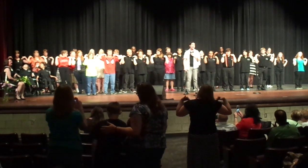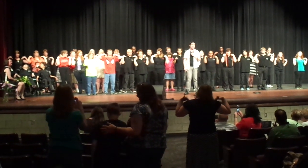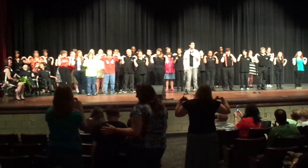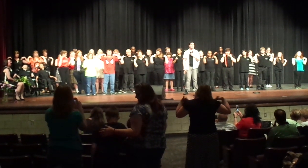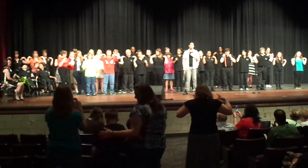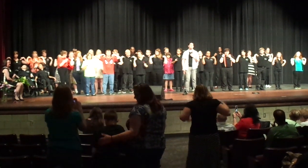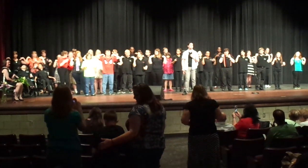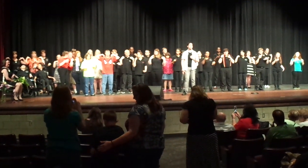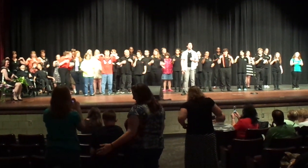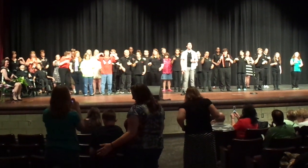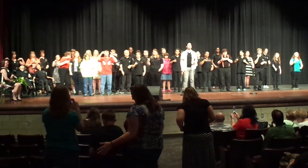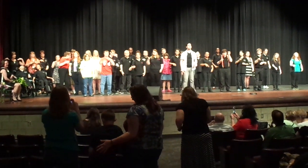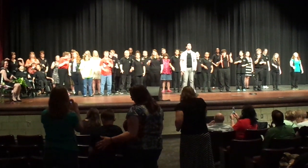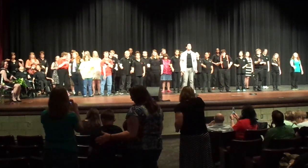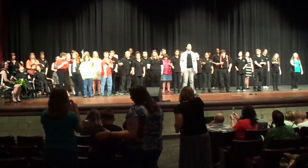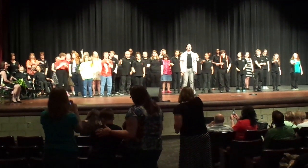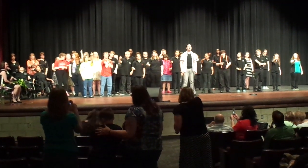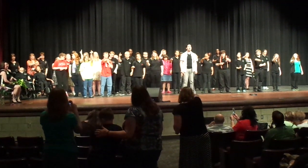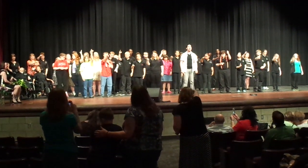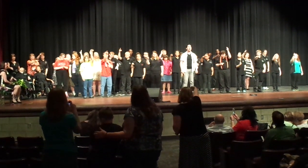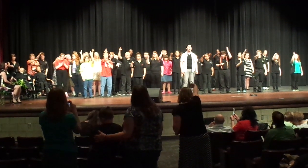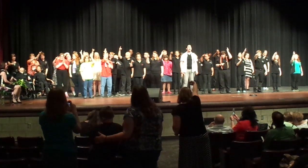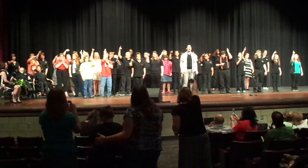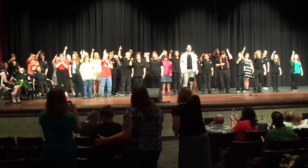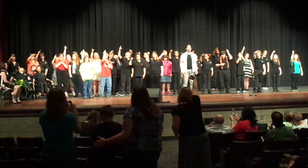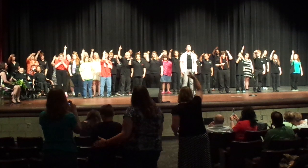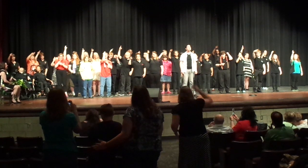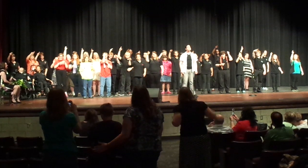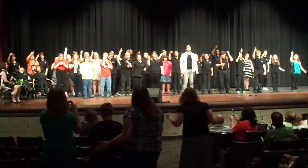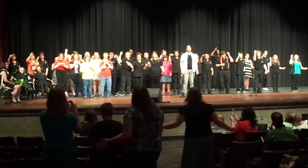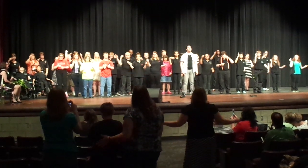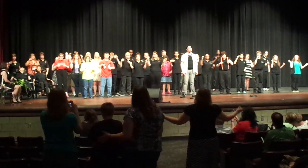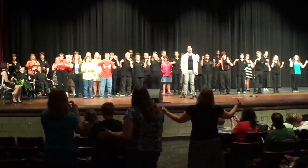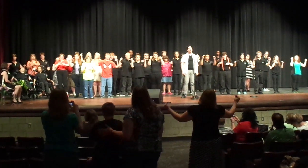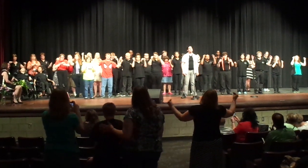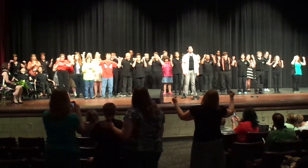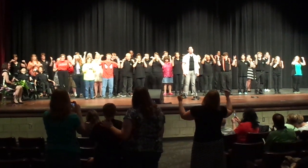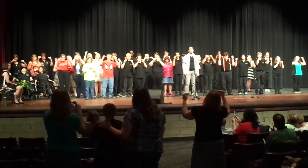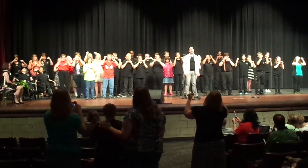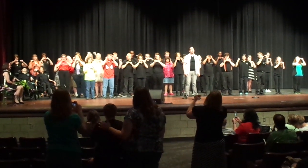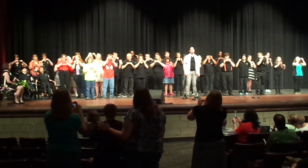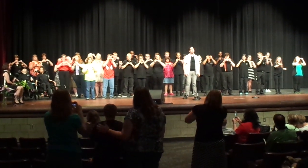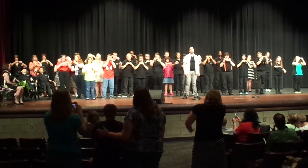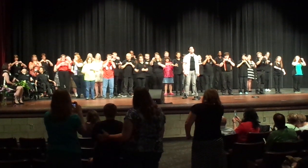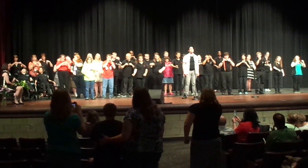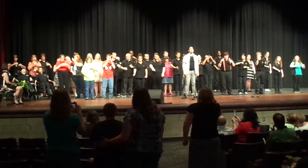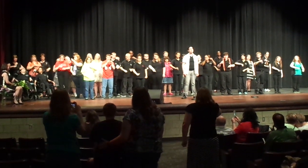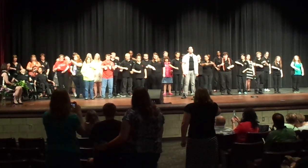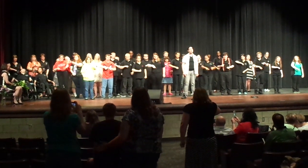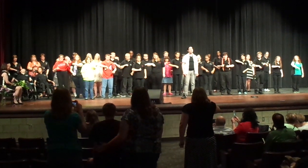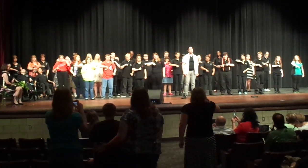shoulders. You raise me up to more than I can be.